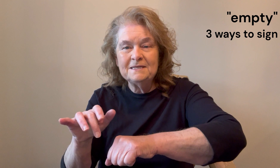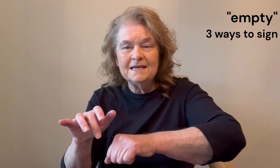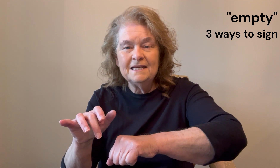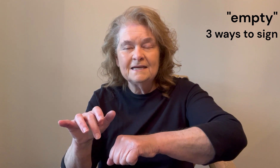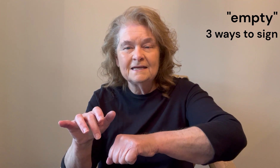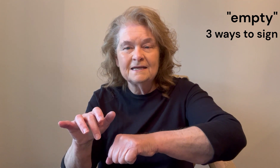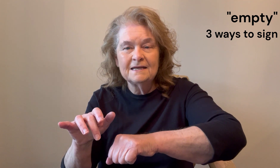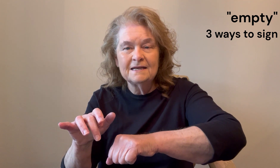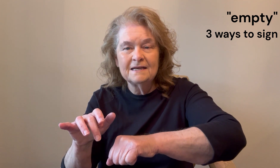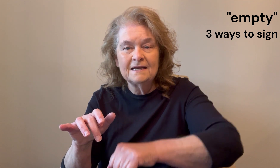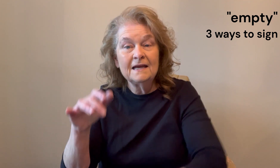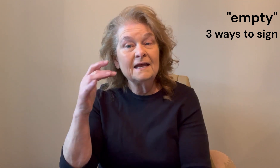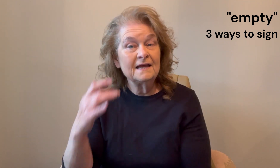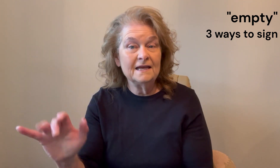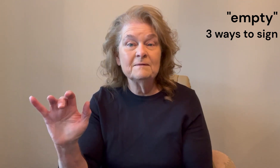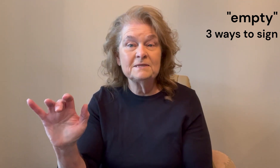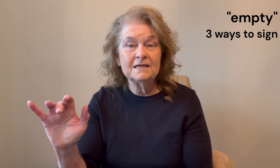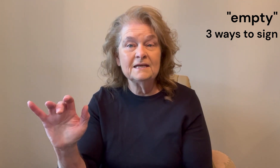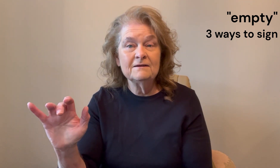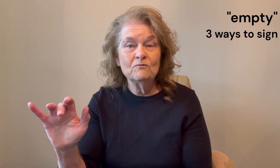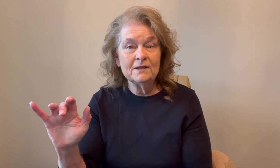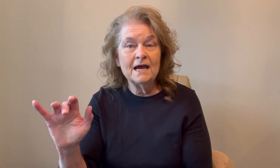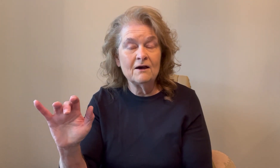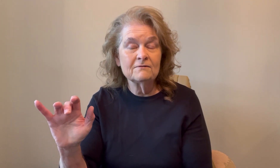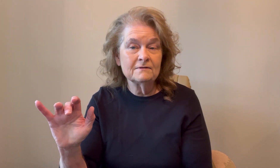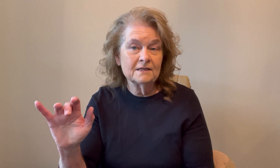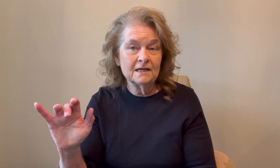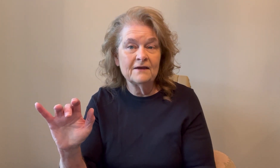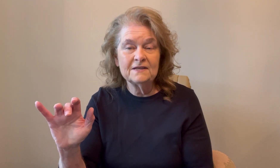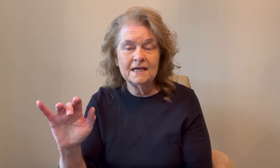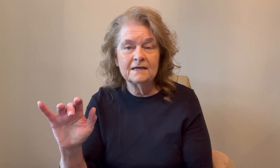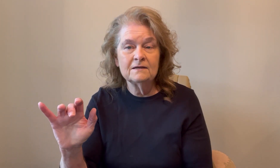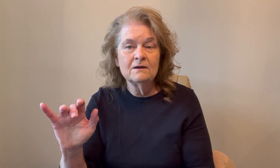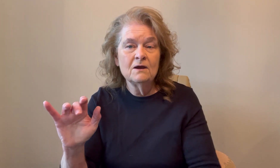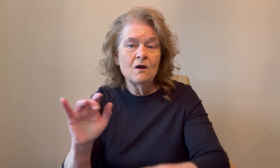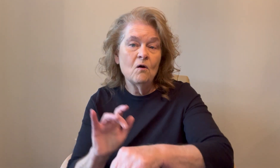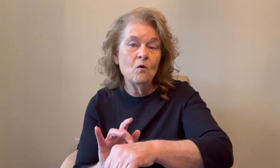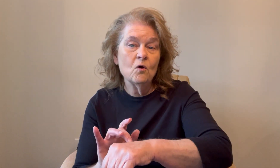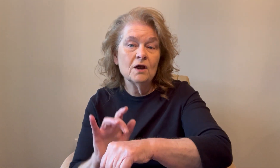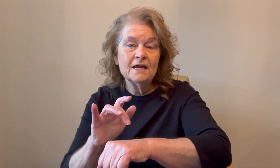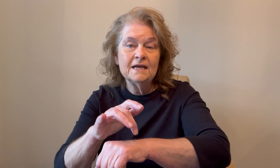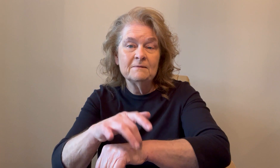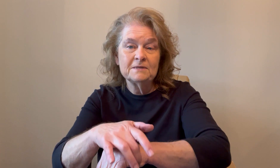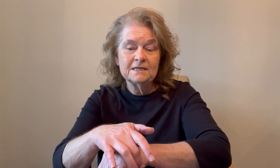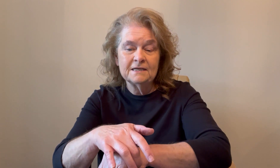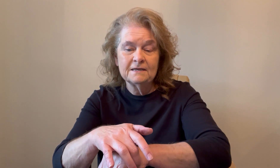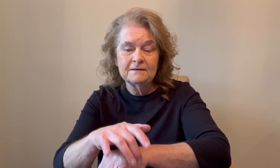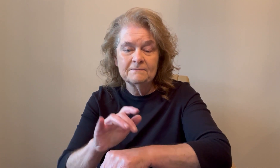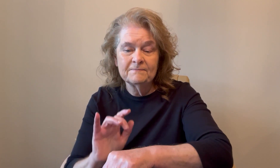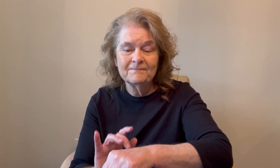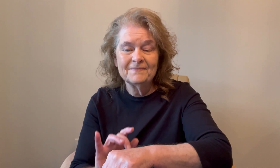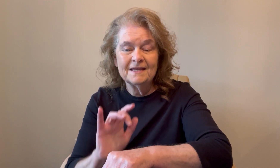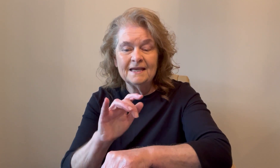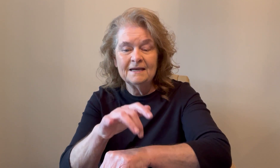empty, empty without the left hand, or empty,